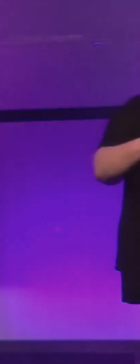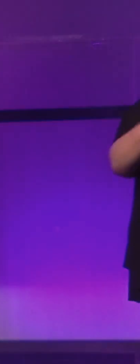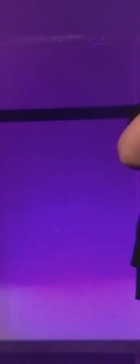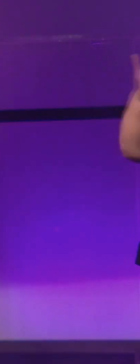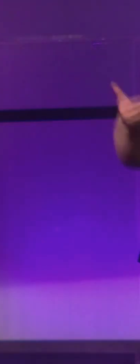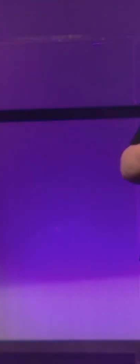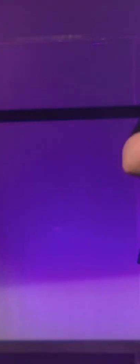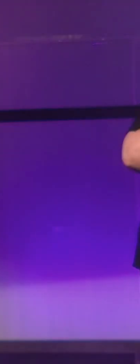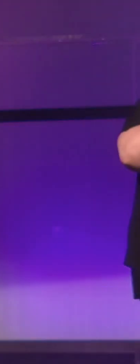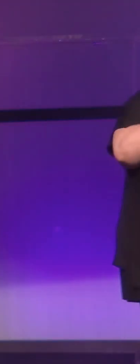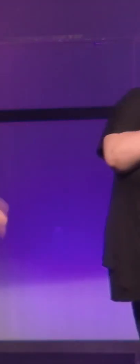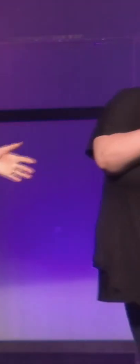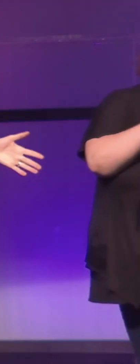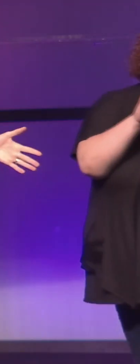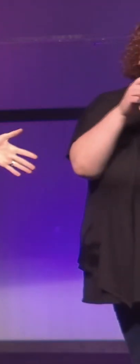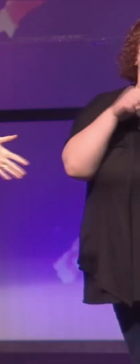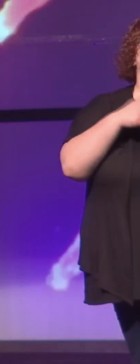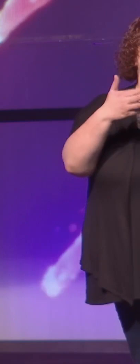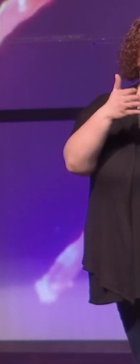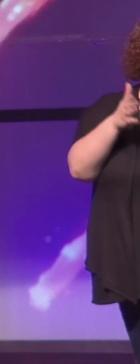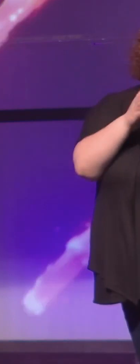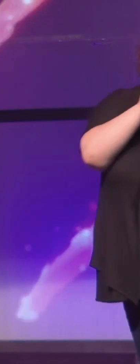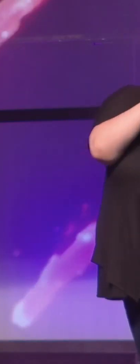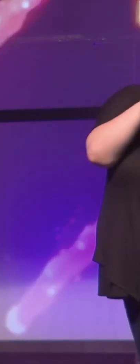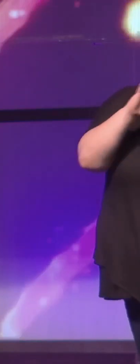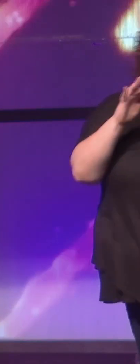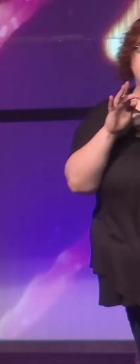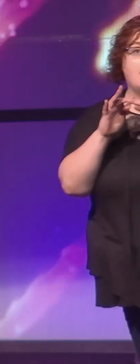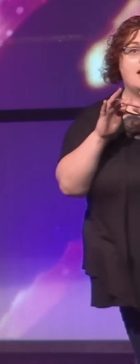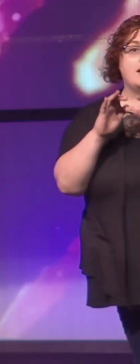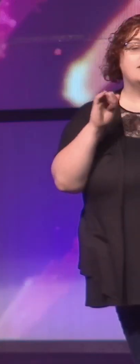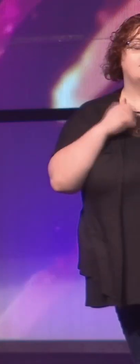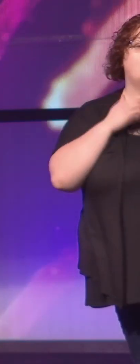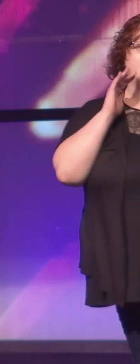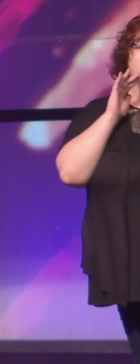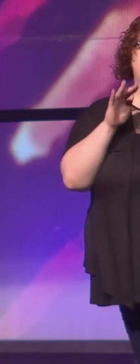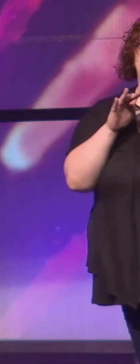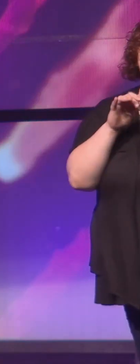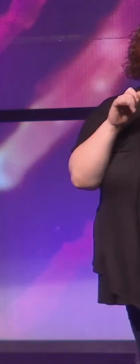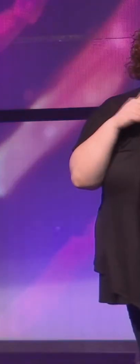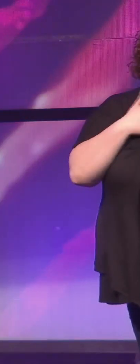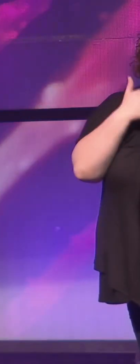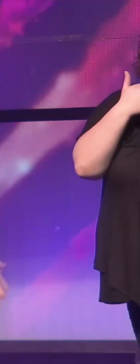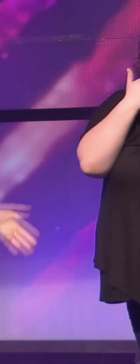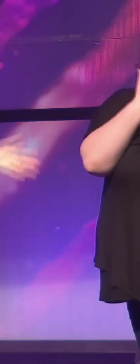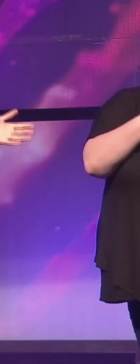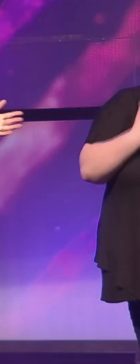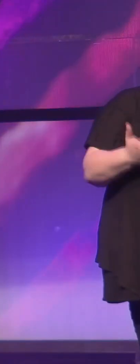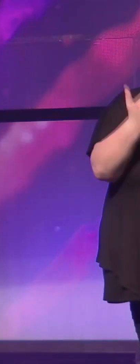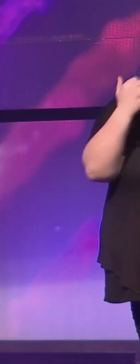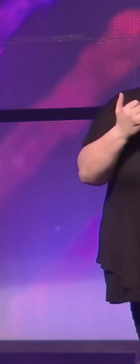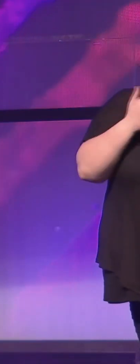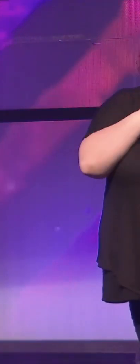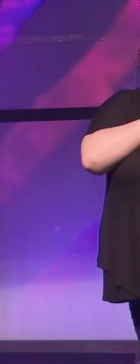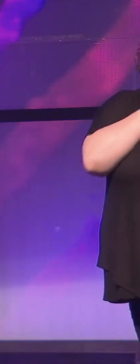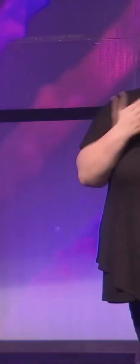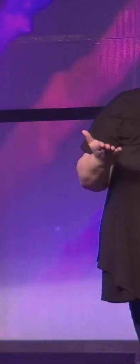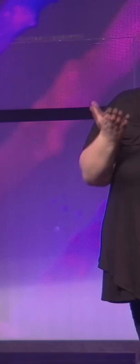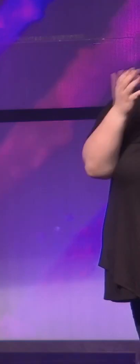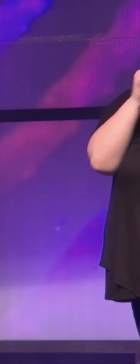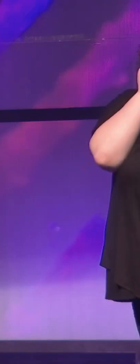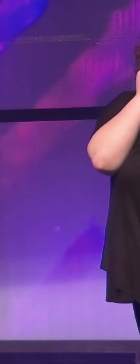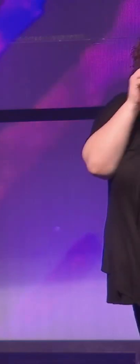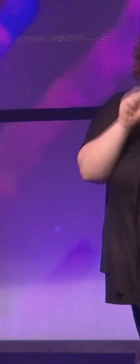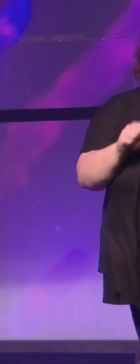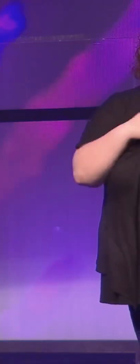morning and welcome to Crossroads Church in the room. If you're online or on demand, we've got a great morning together. Will you stand? We're going to